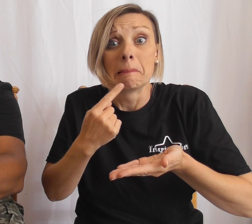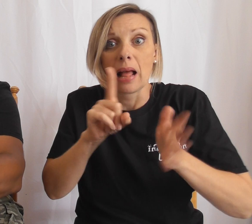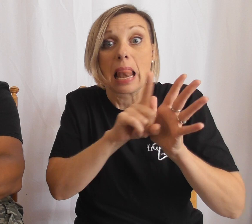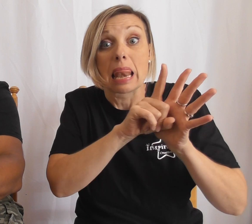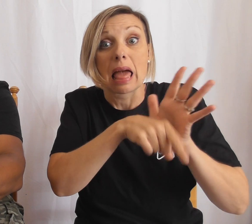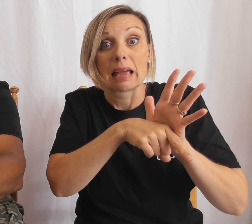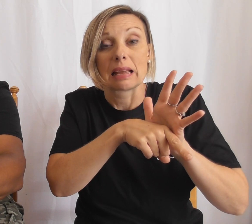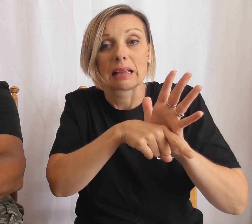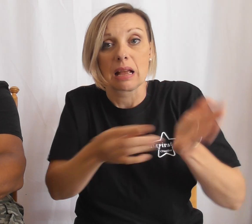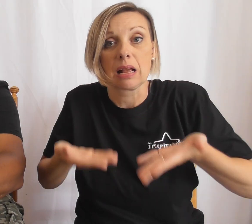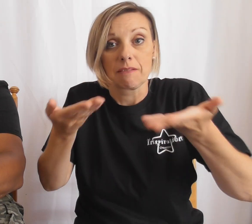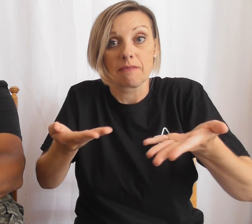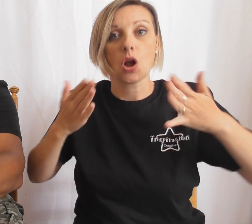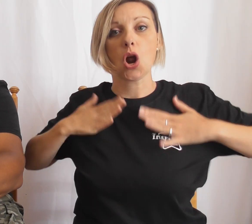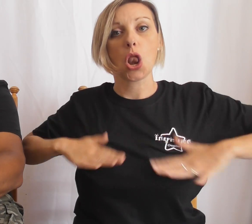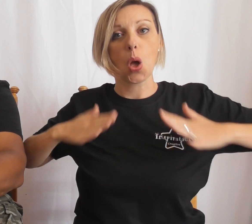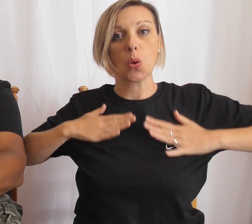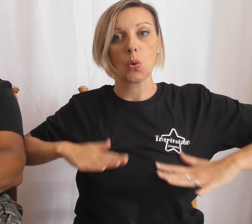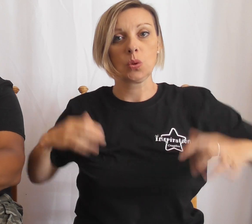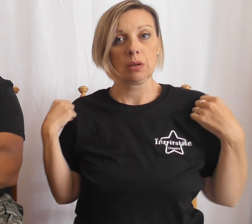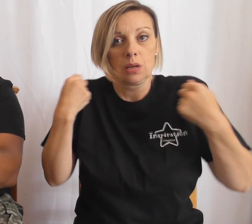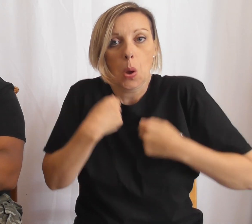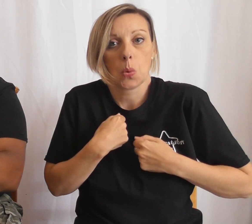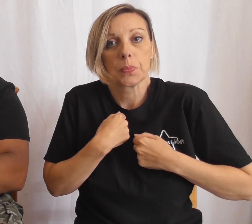she's got his clothes ready, his coat ready.